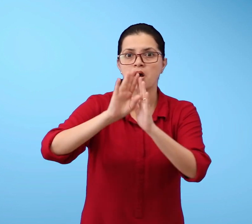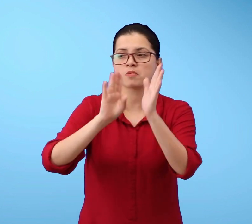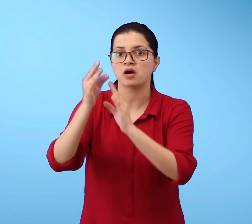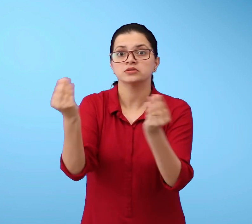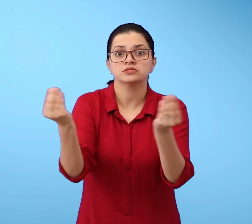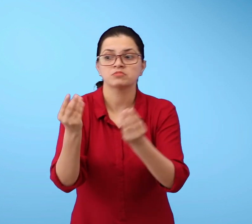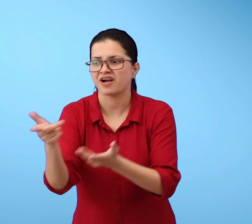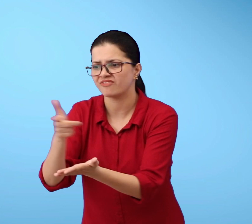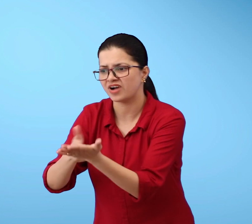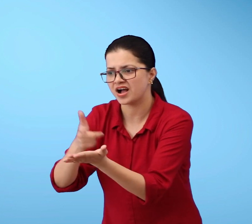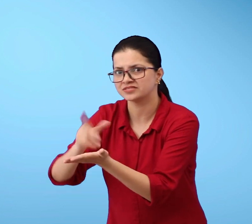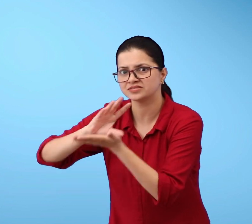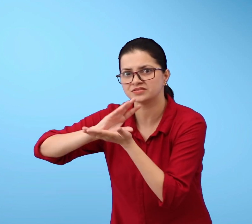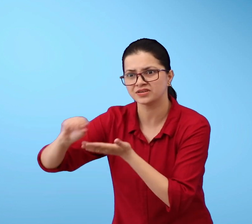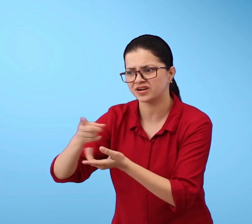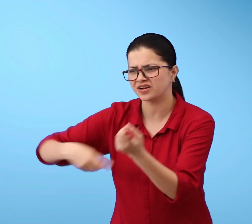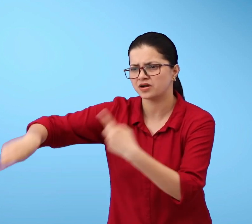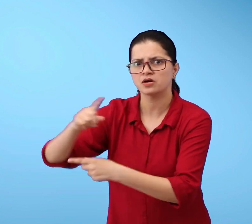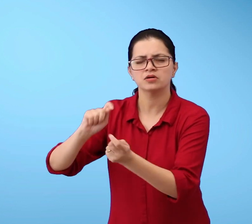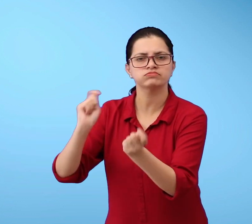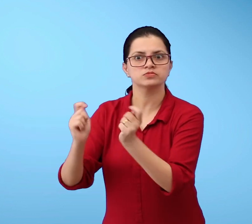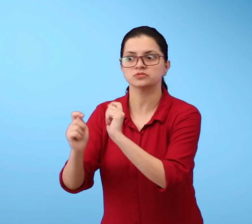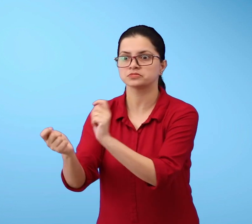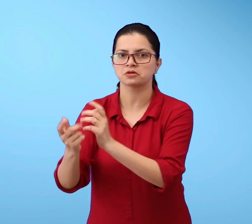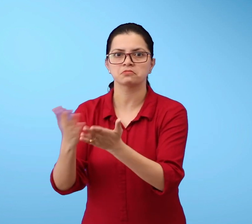and life was changing in the villages as well.